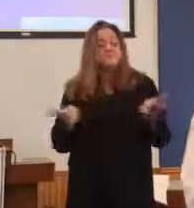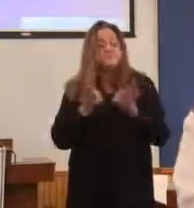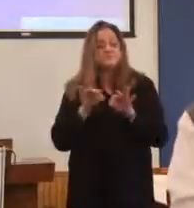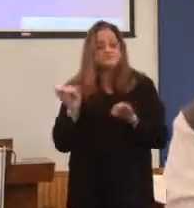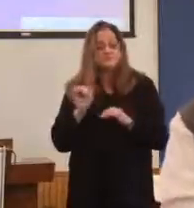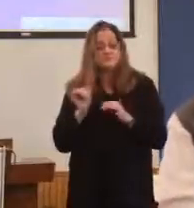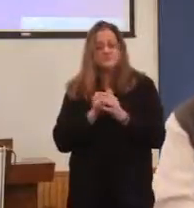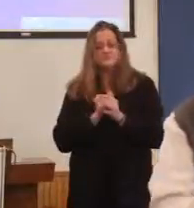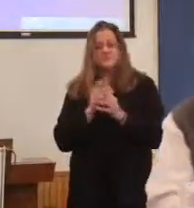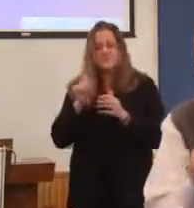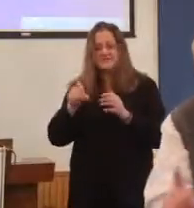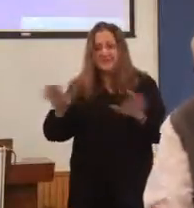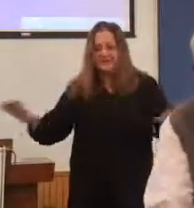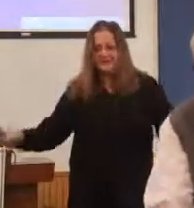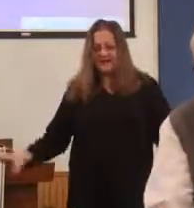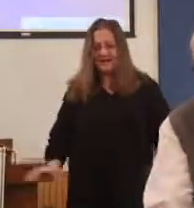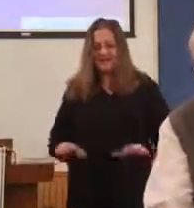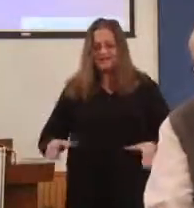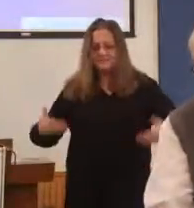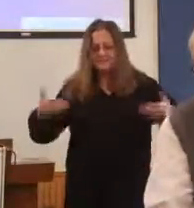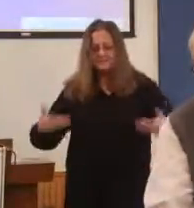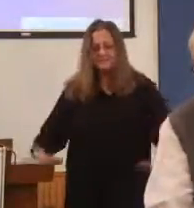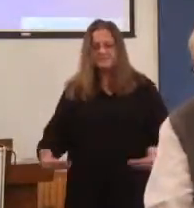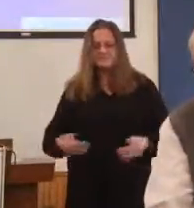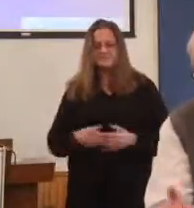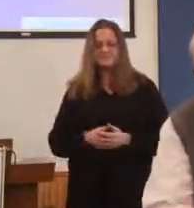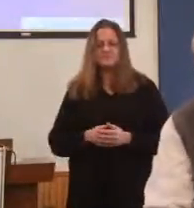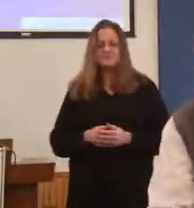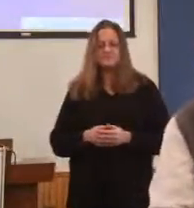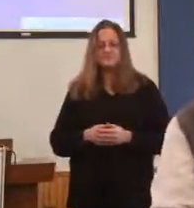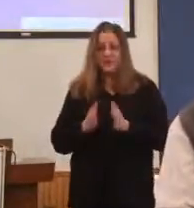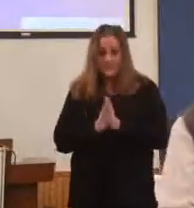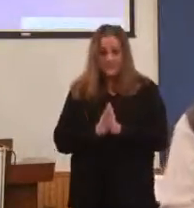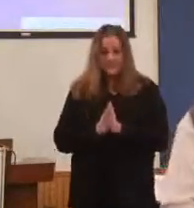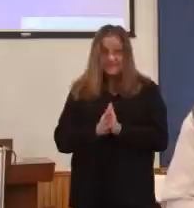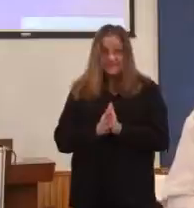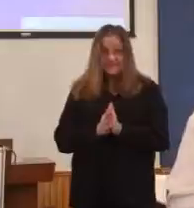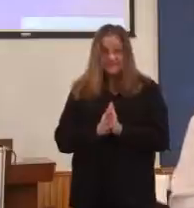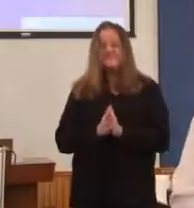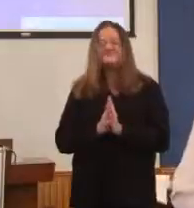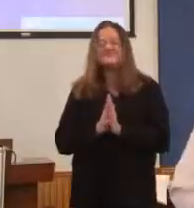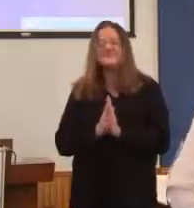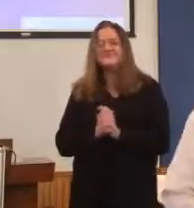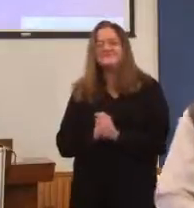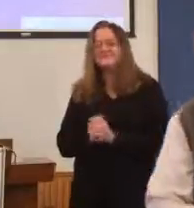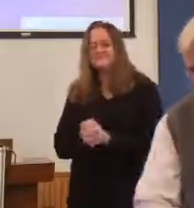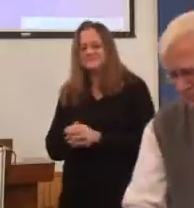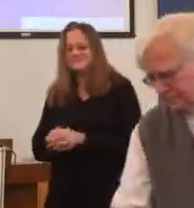act on it. Act on it. Amen? Amen.